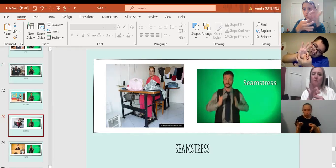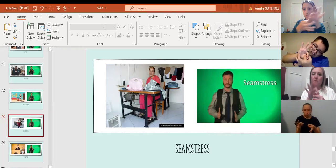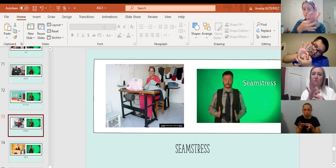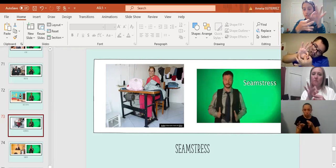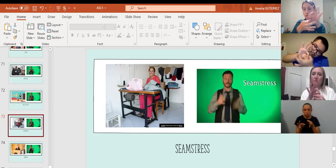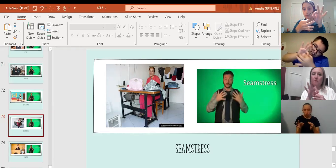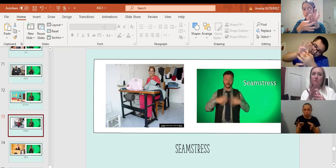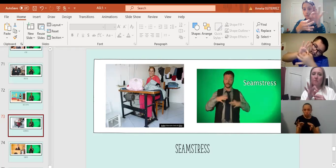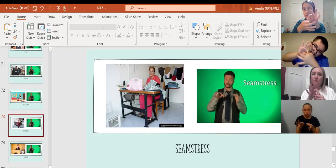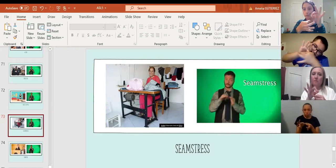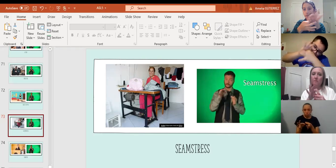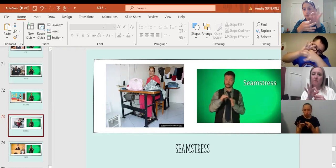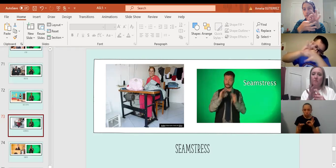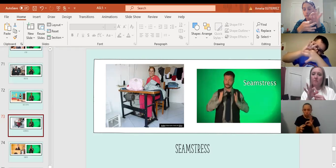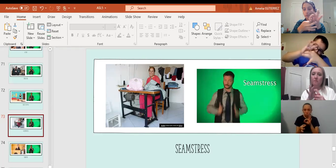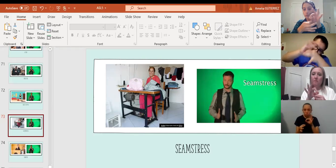And then sew.